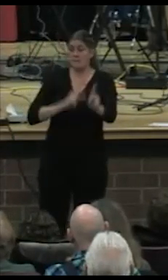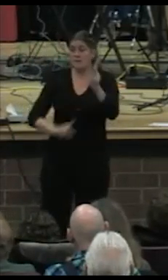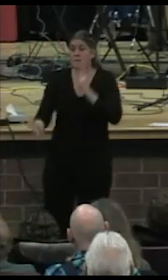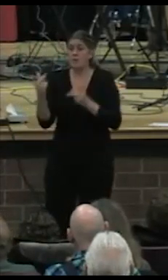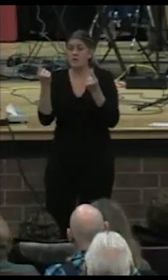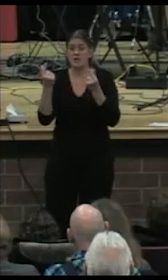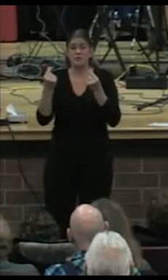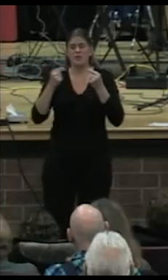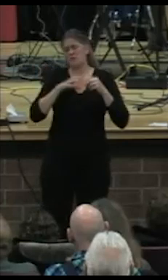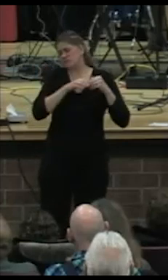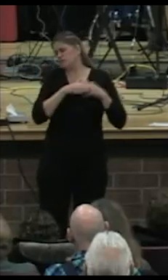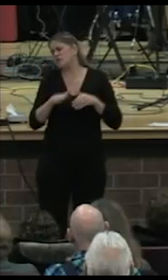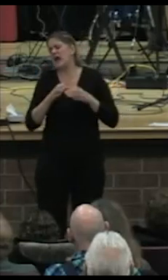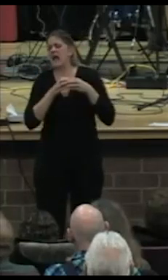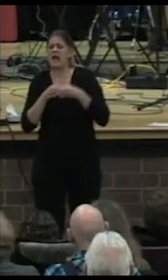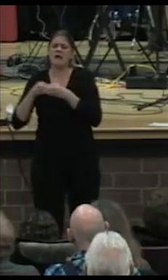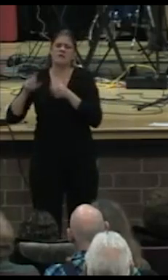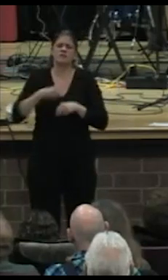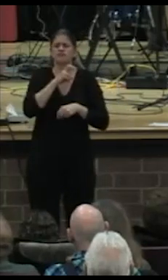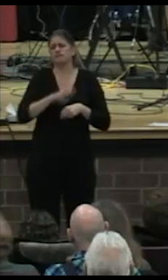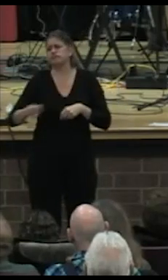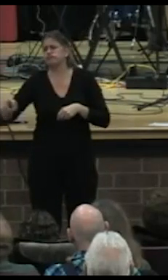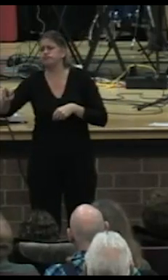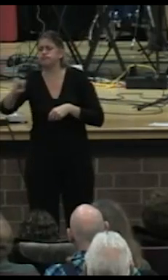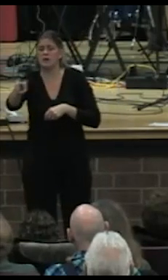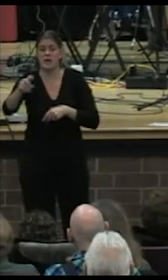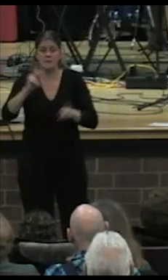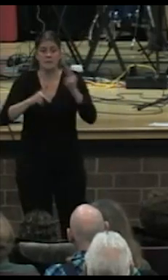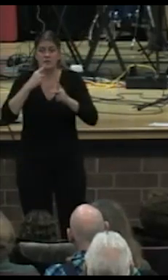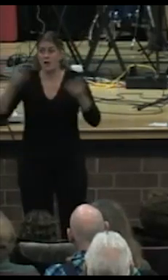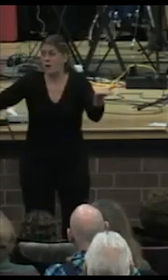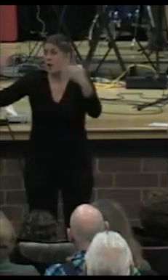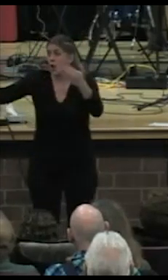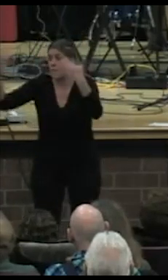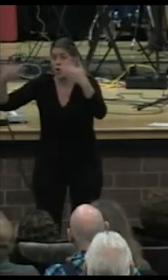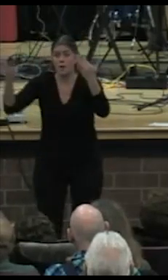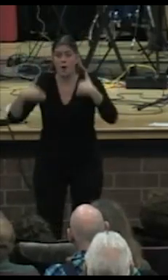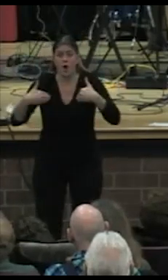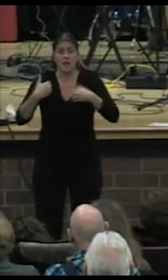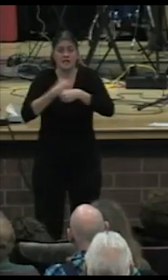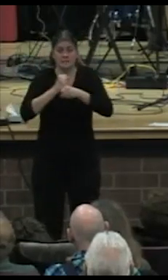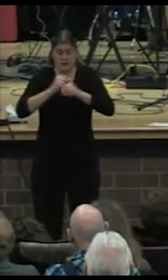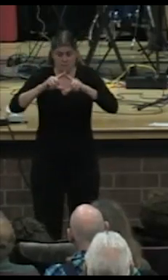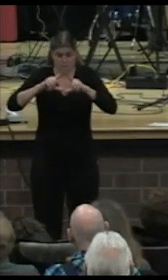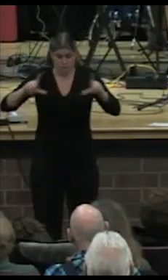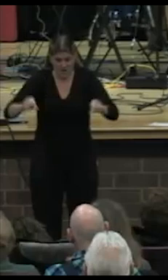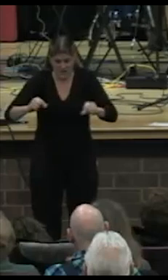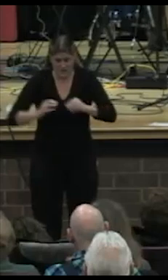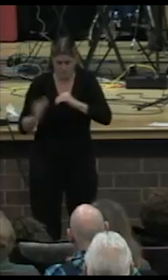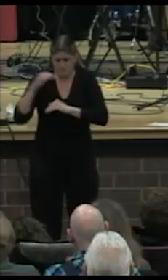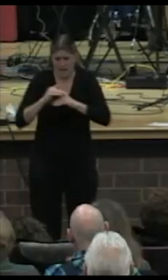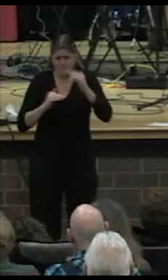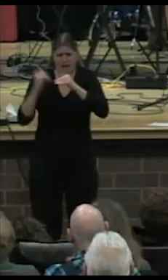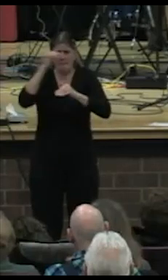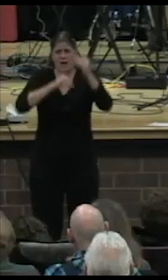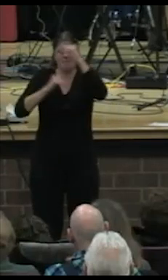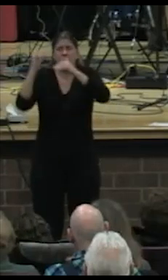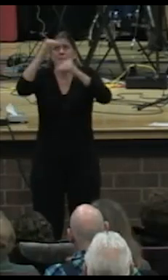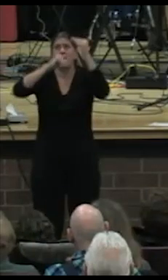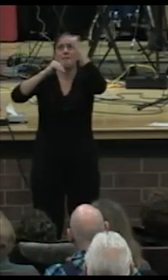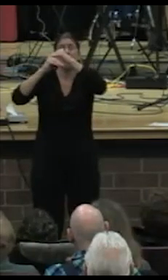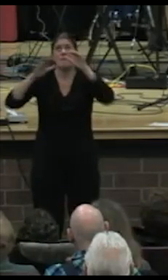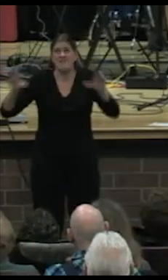plain, and they said to one another, "Come, let us make bricks and burn them thoroughly, and use these bricks for